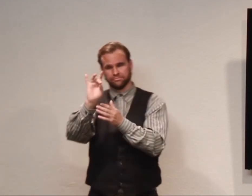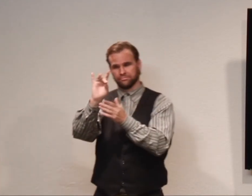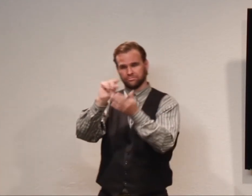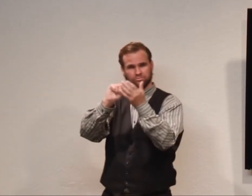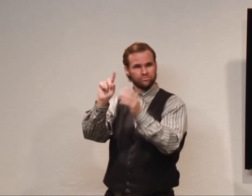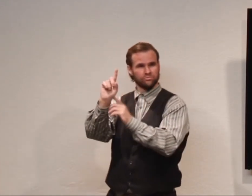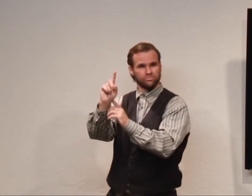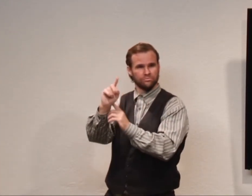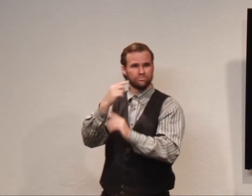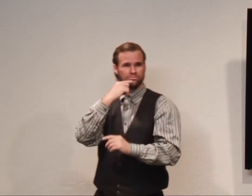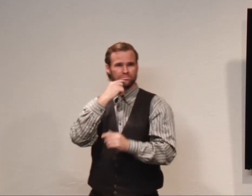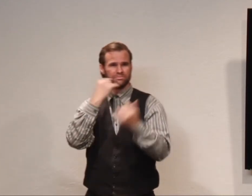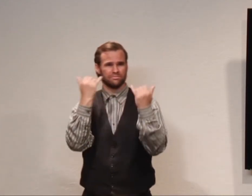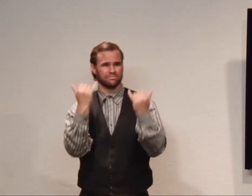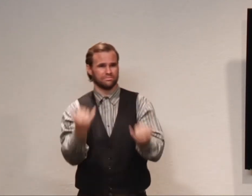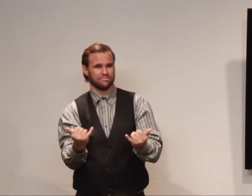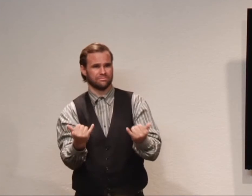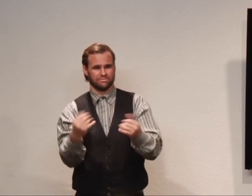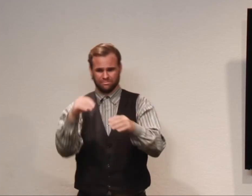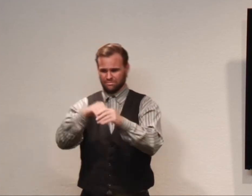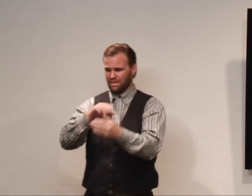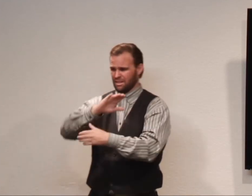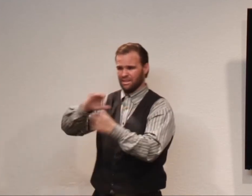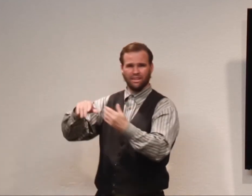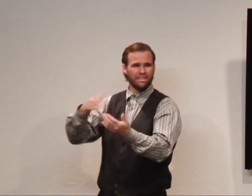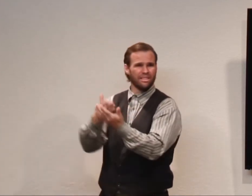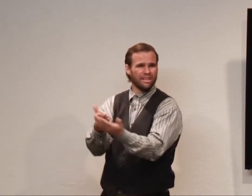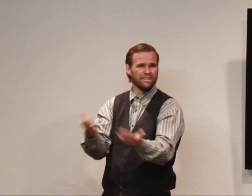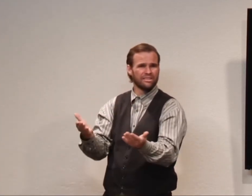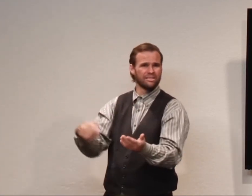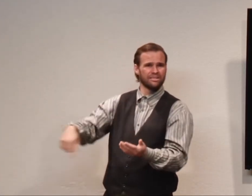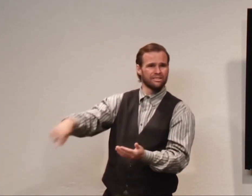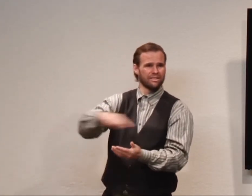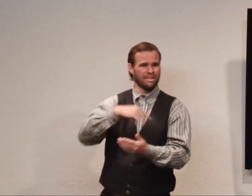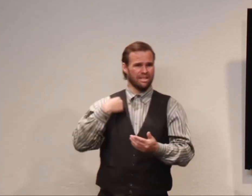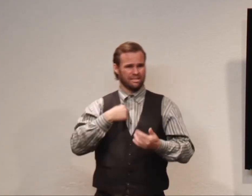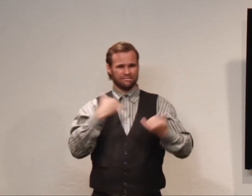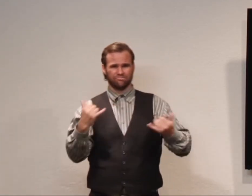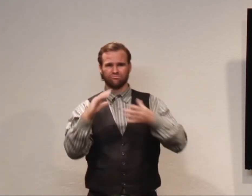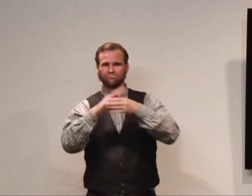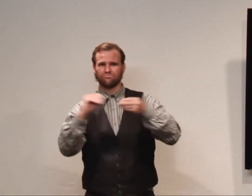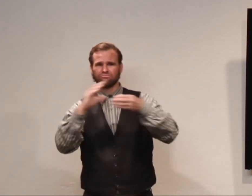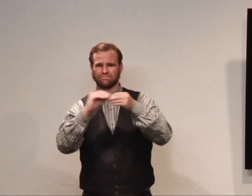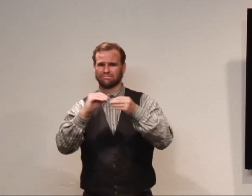In Hebrews chapter 8, verse 1.